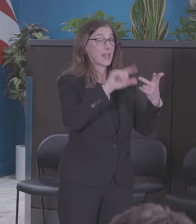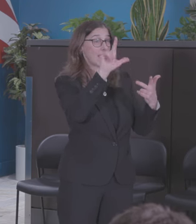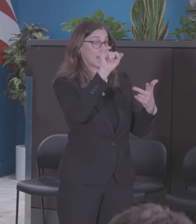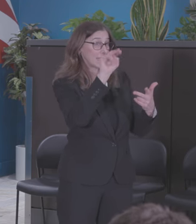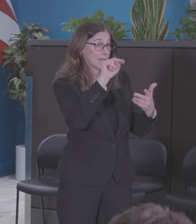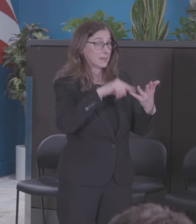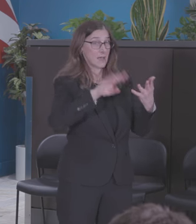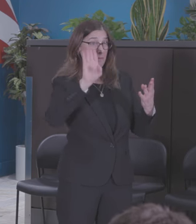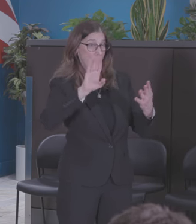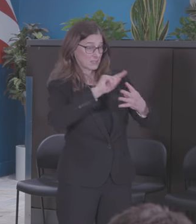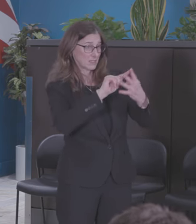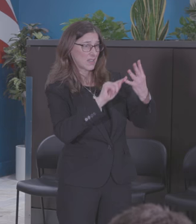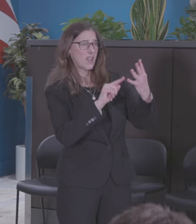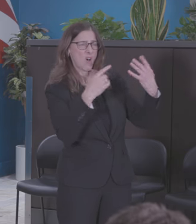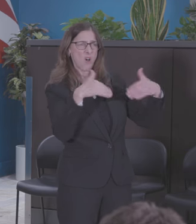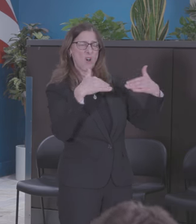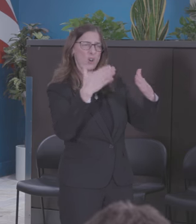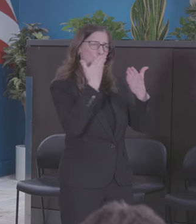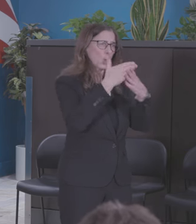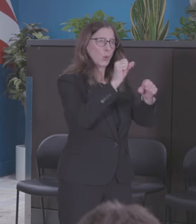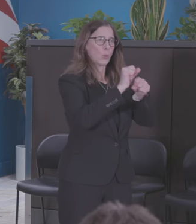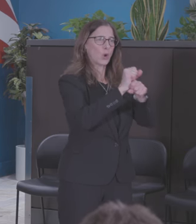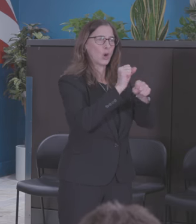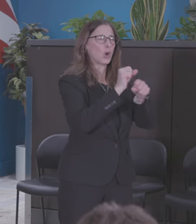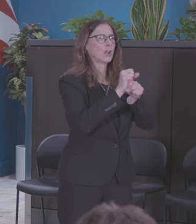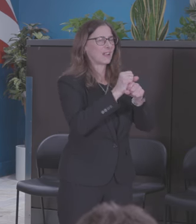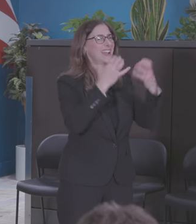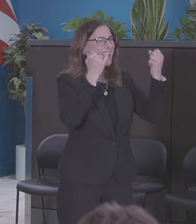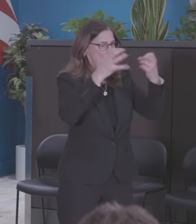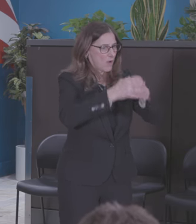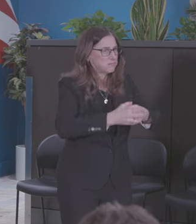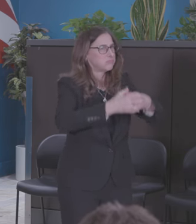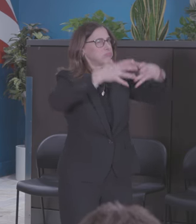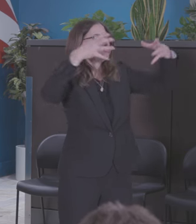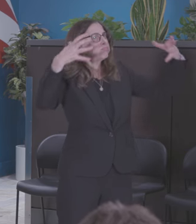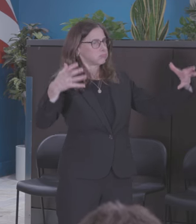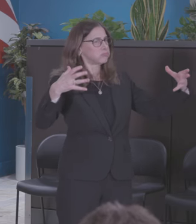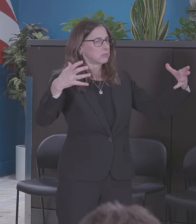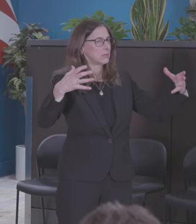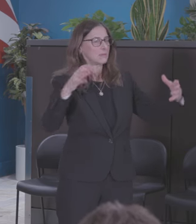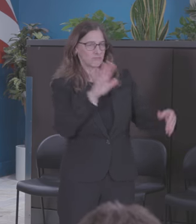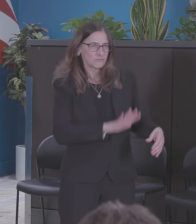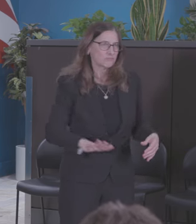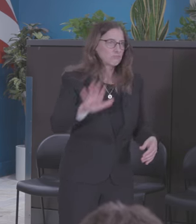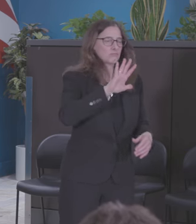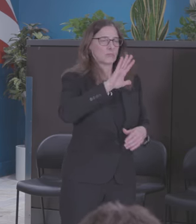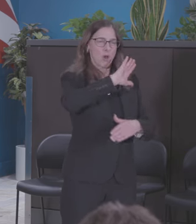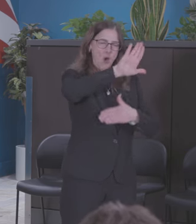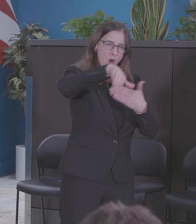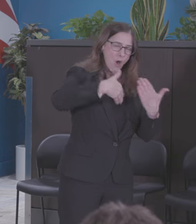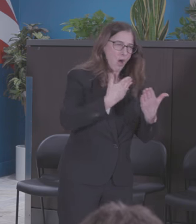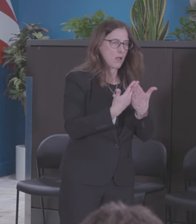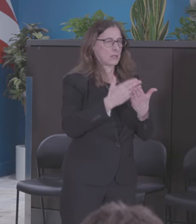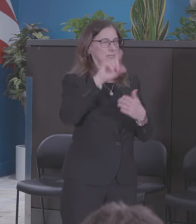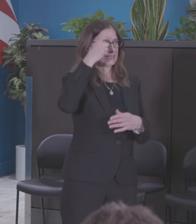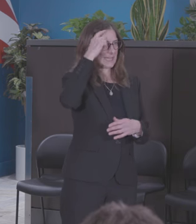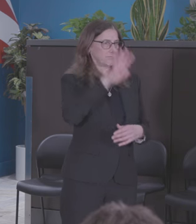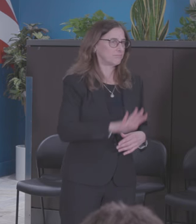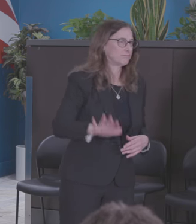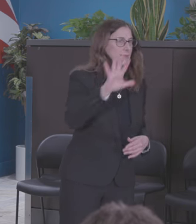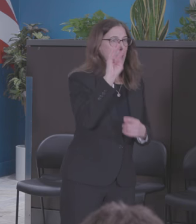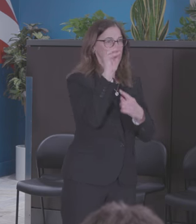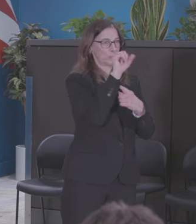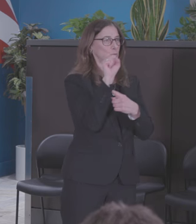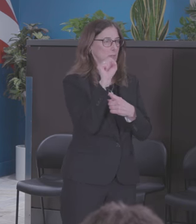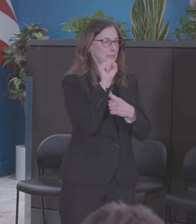that statewide, veterans in every community can get the services, the support, and the homes that they need. The